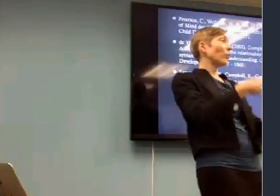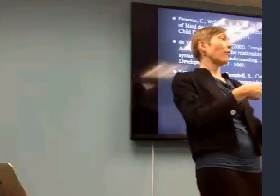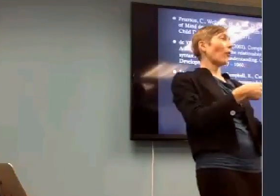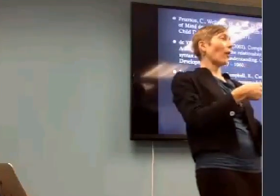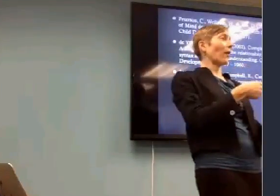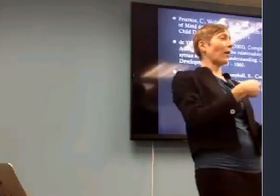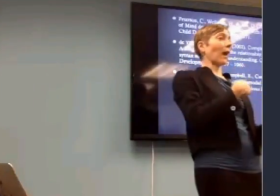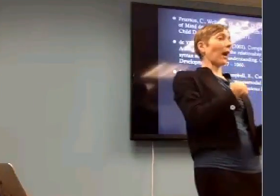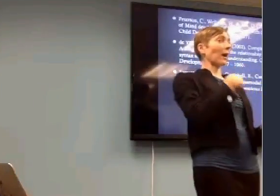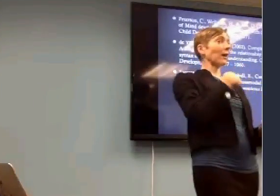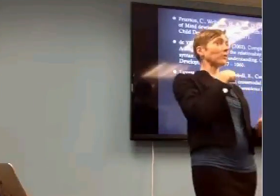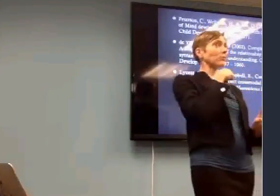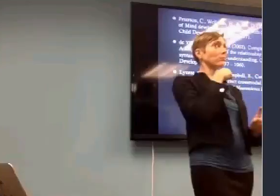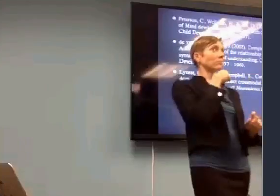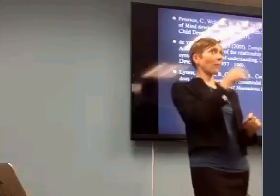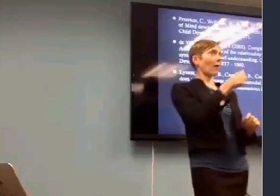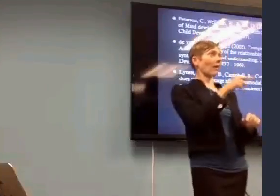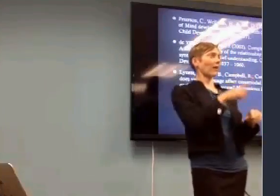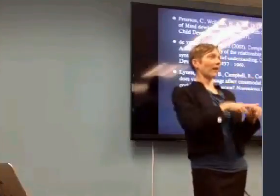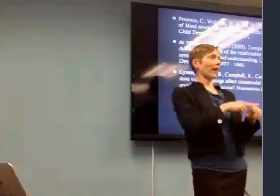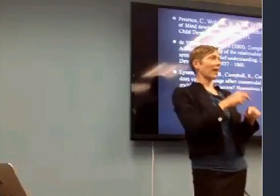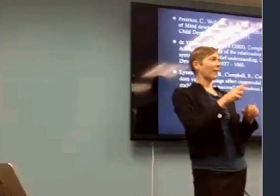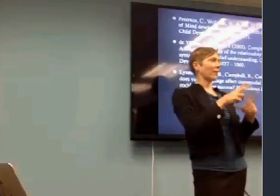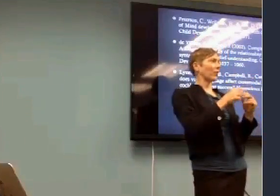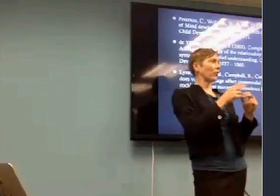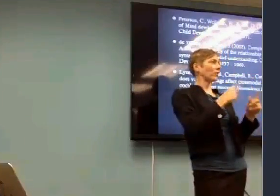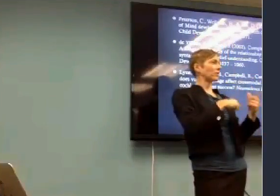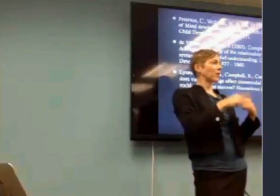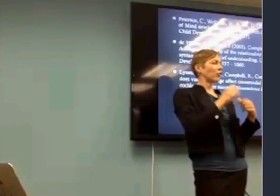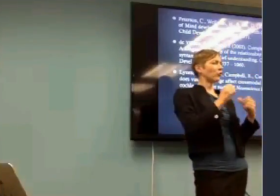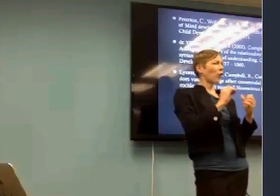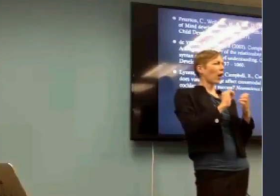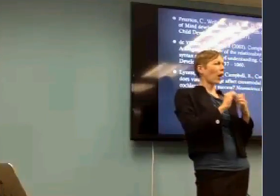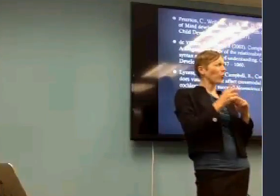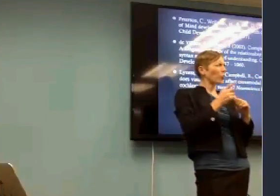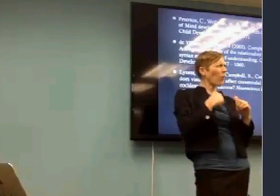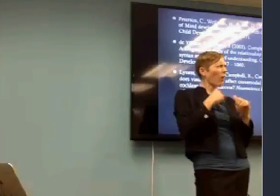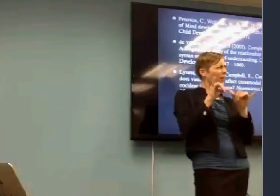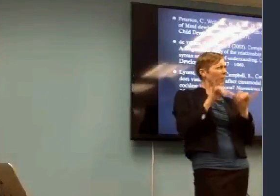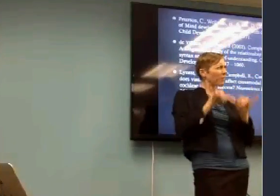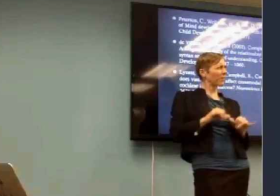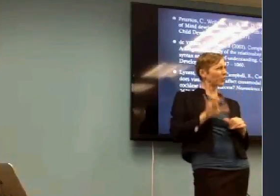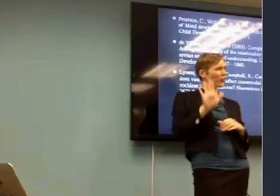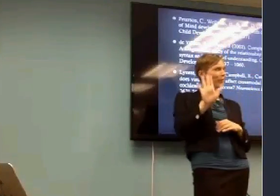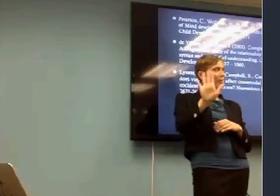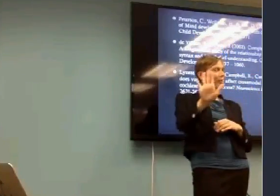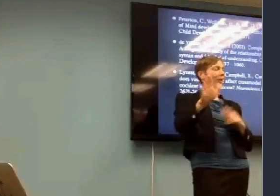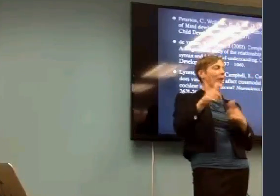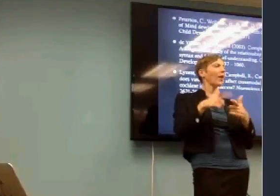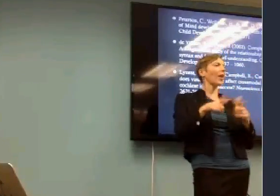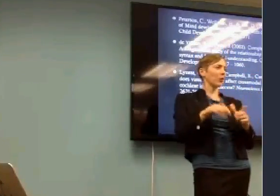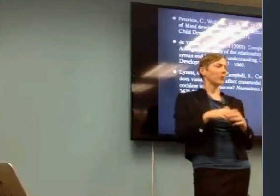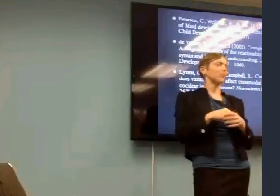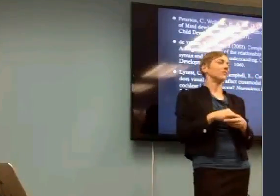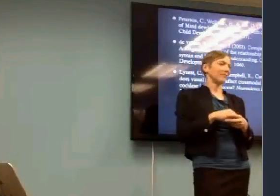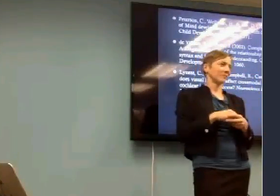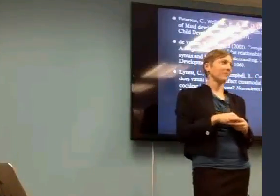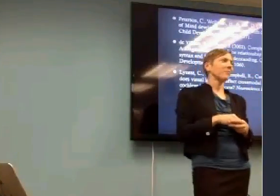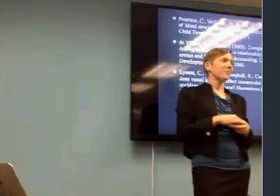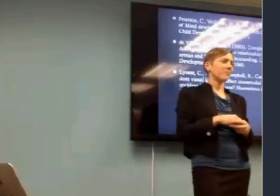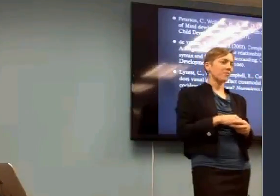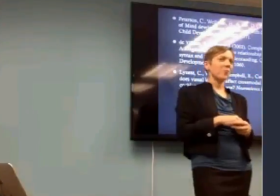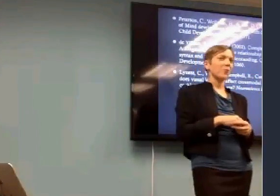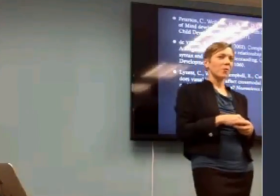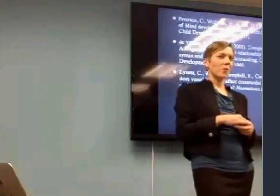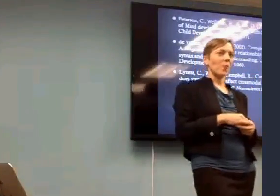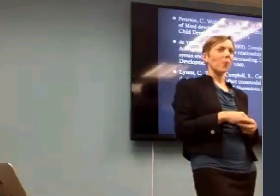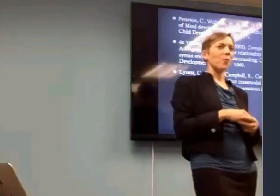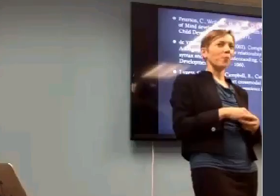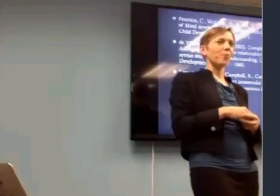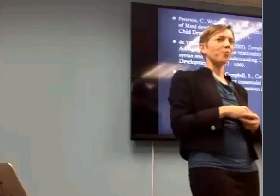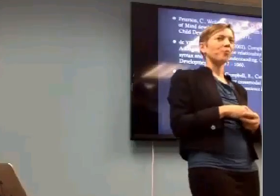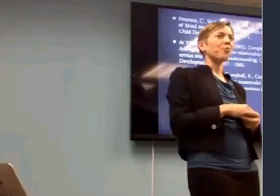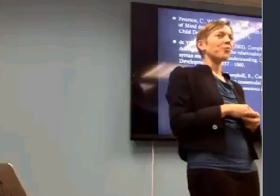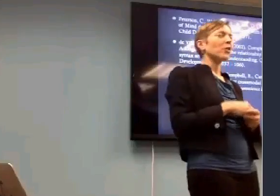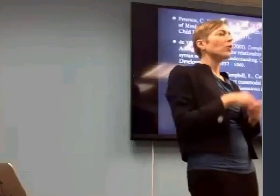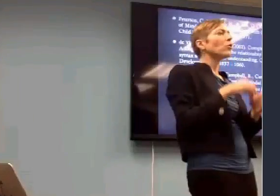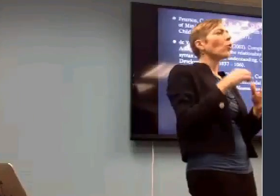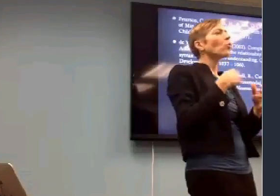film. So yes, that is a good point. I am not a native signer of Nicaraguan Sign Language, so how is it that we measure their language?